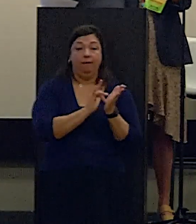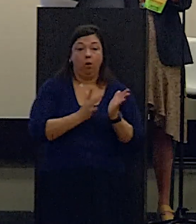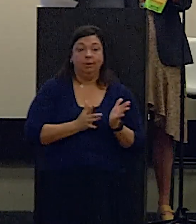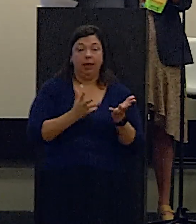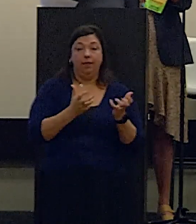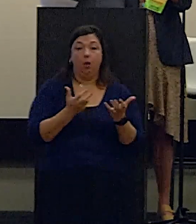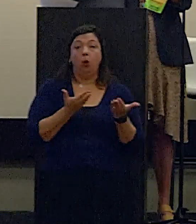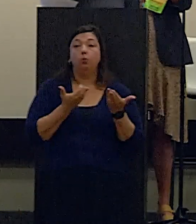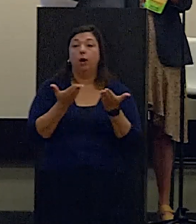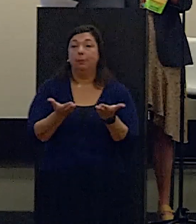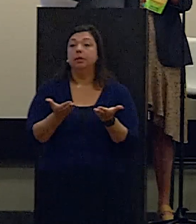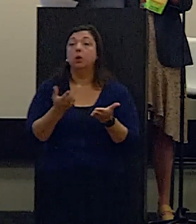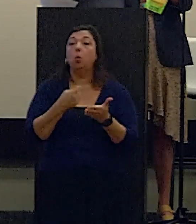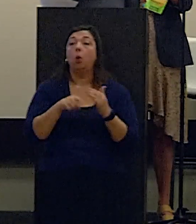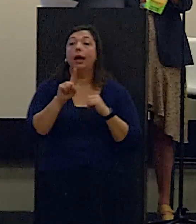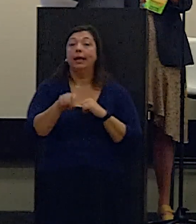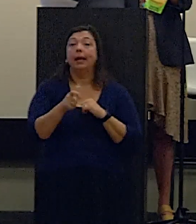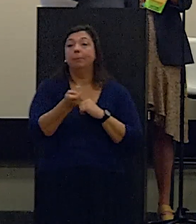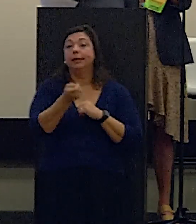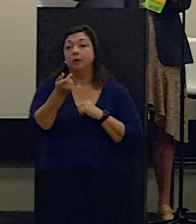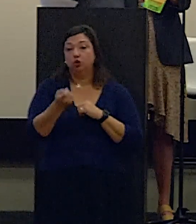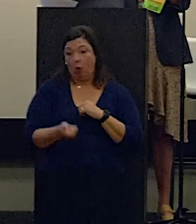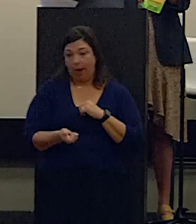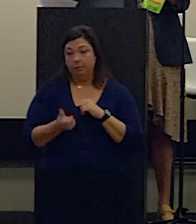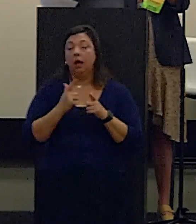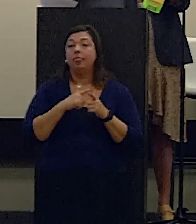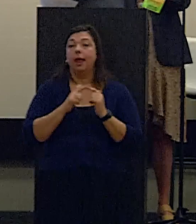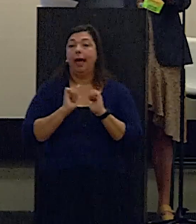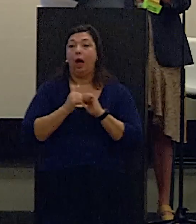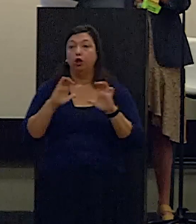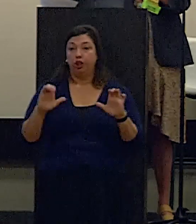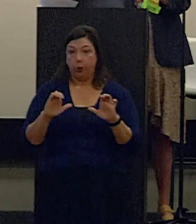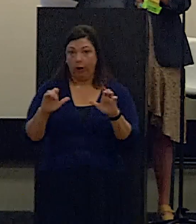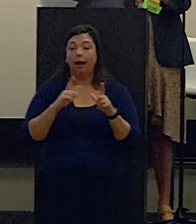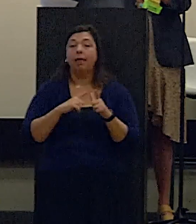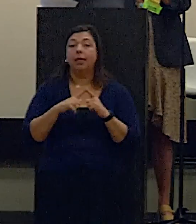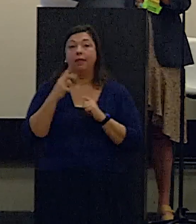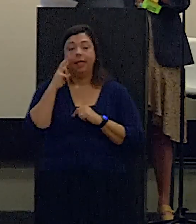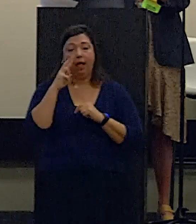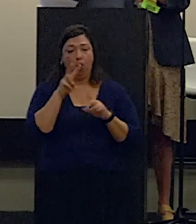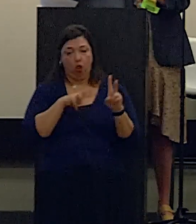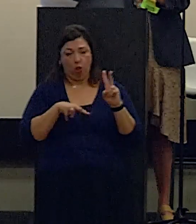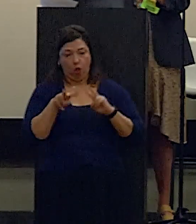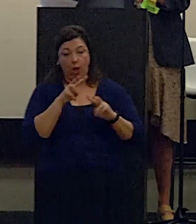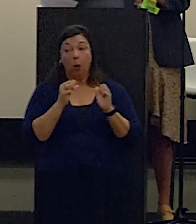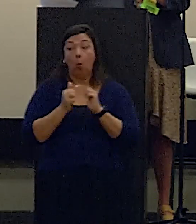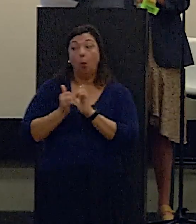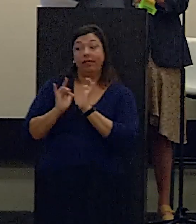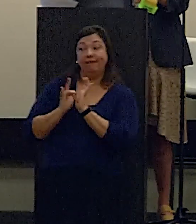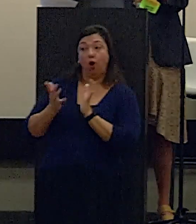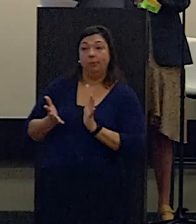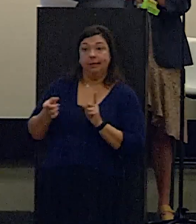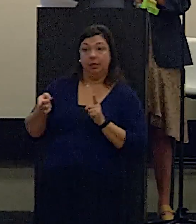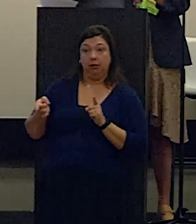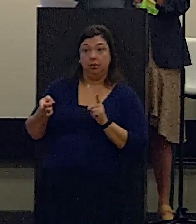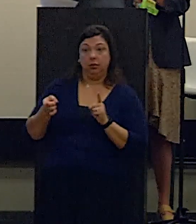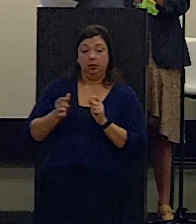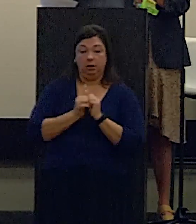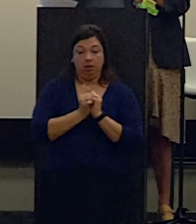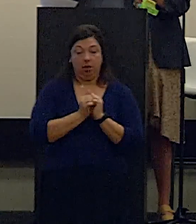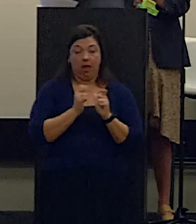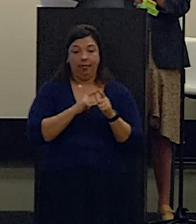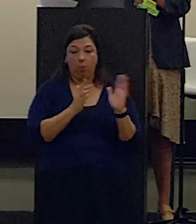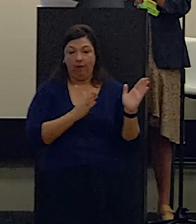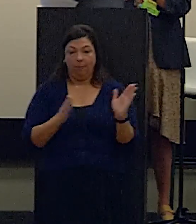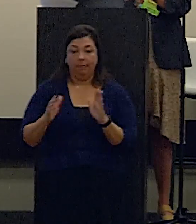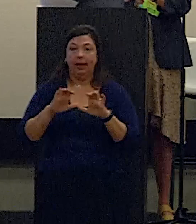the recommendations of what can be deprescribed and how to do it. And then they look at that with the pharmacist and we make a